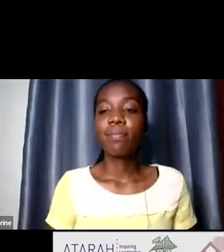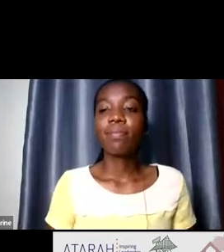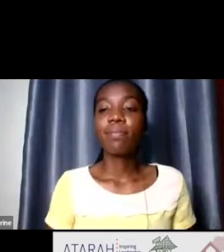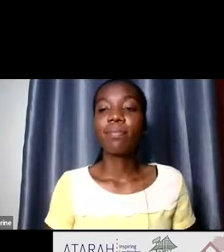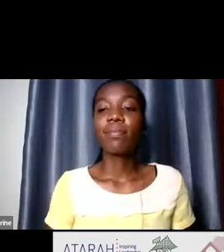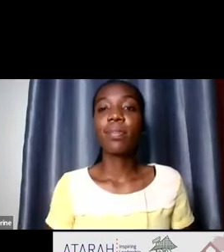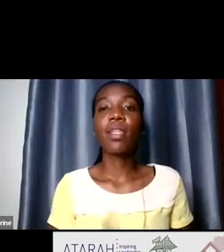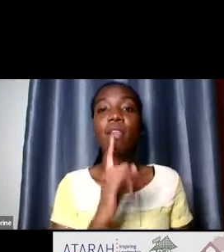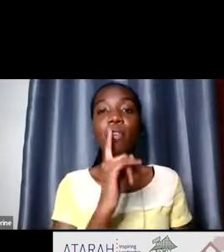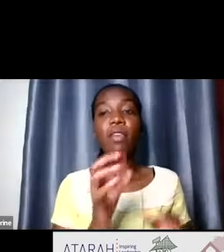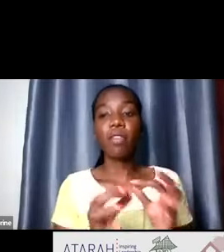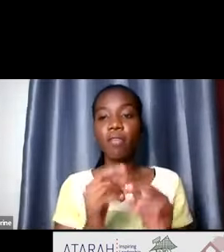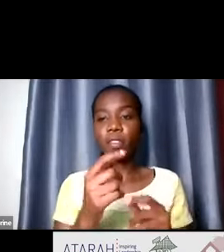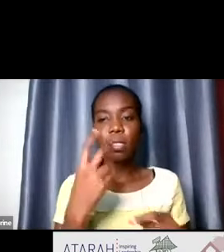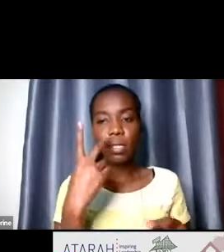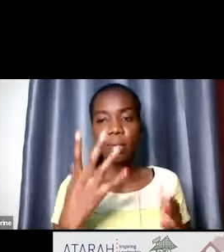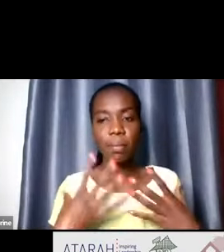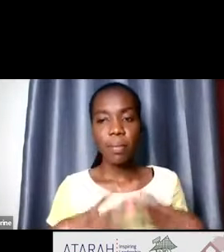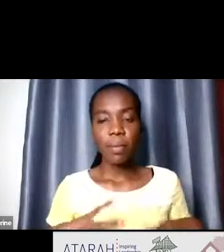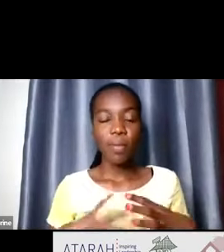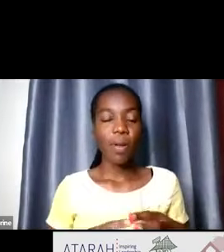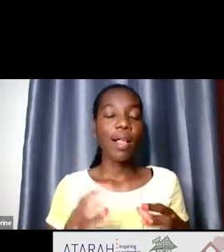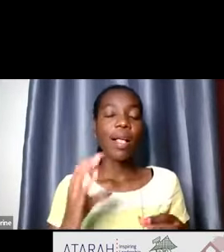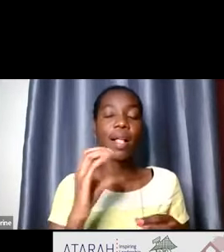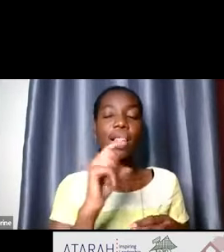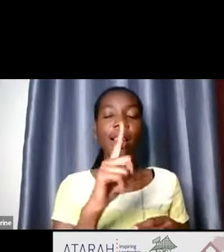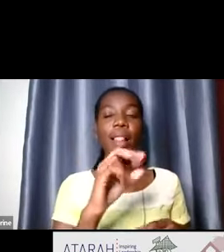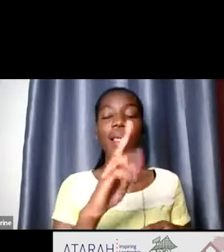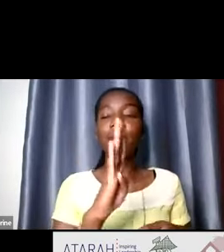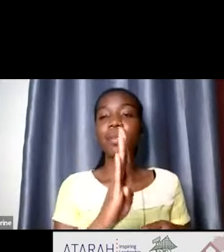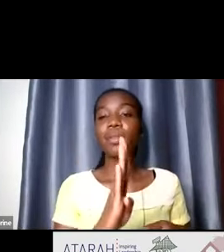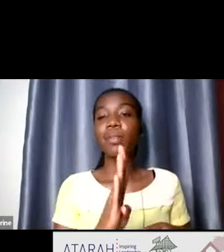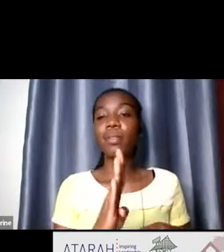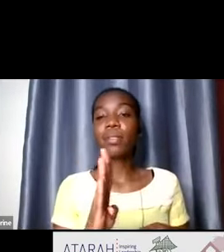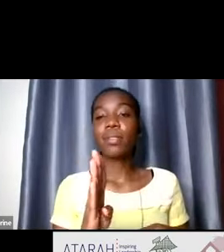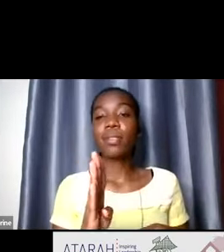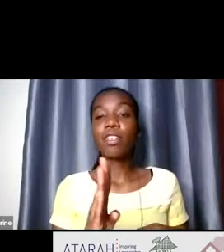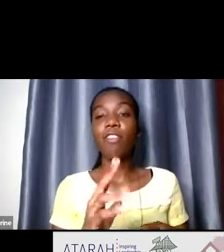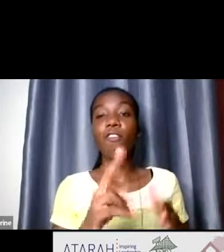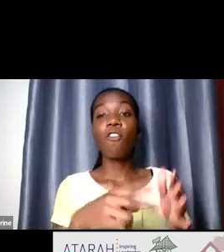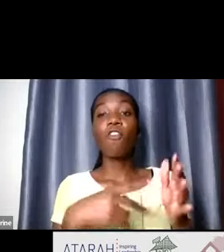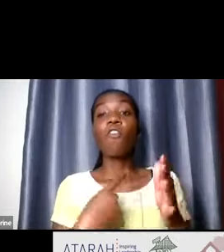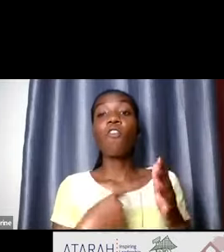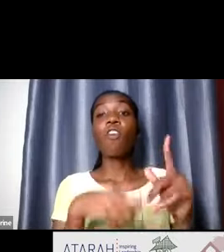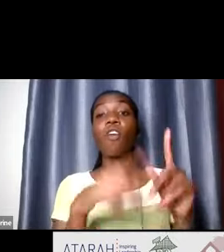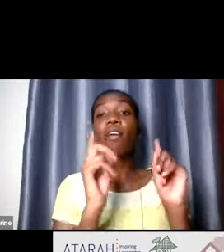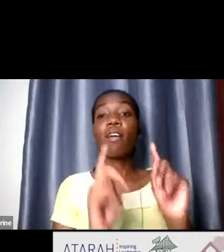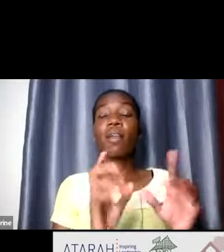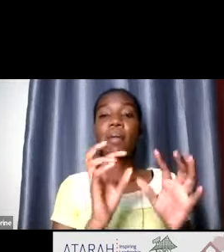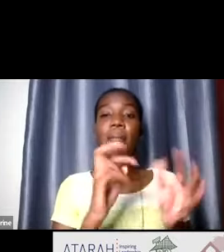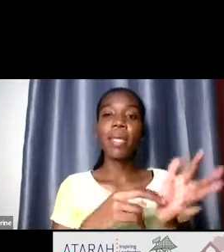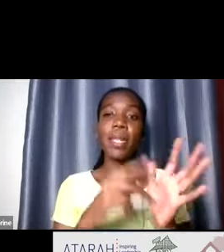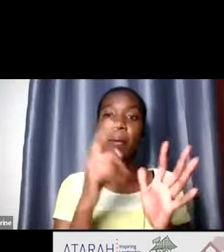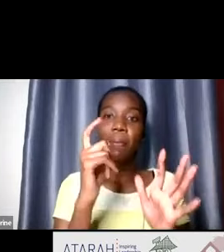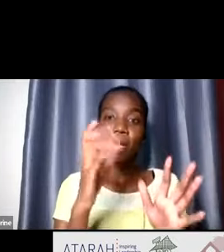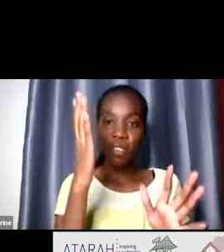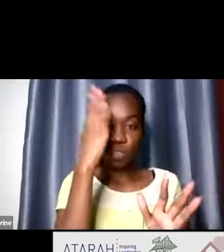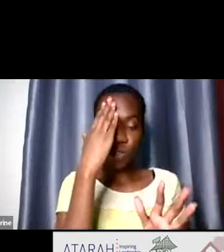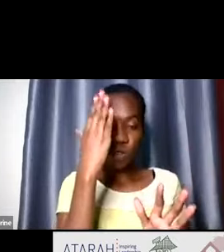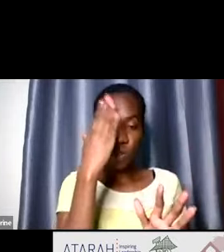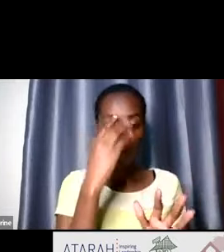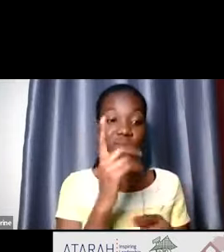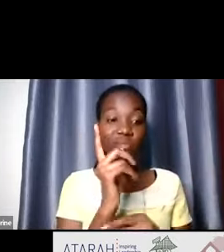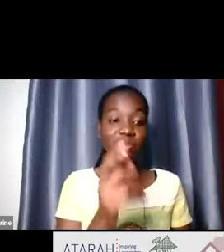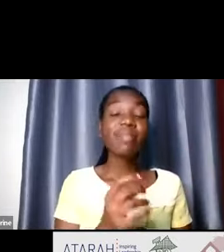when we see people in clubs blacking out, when you see people falling, it's good to find out what have